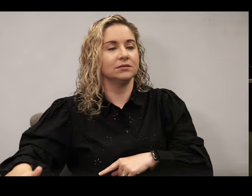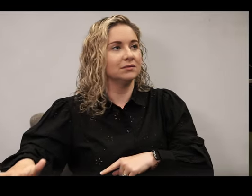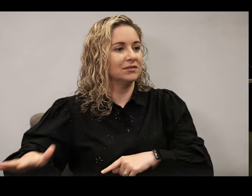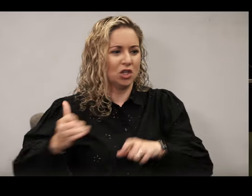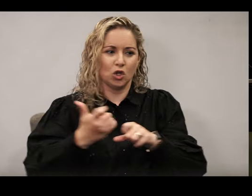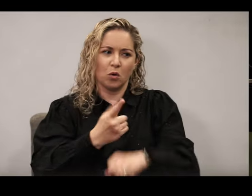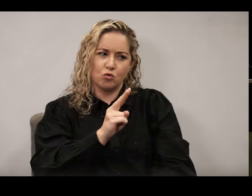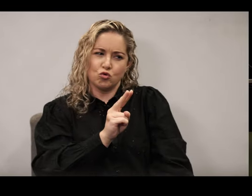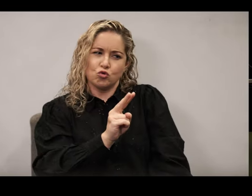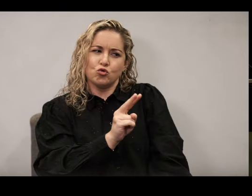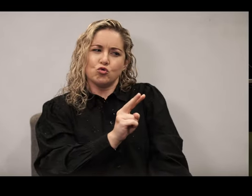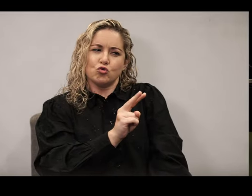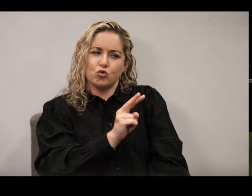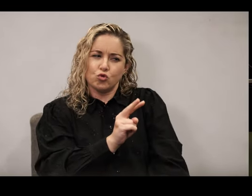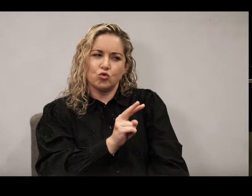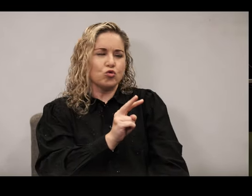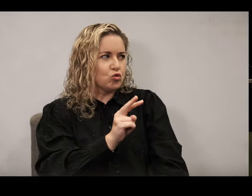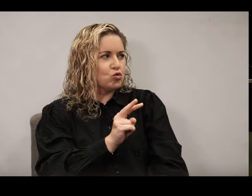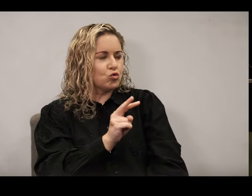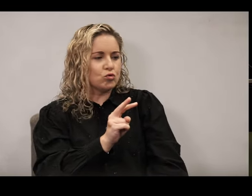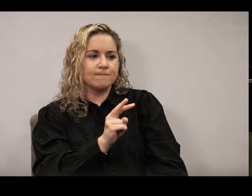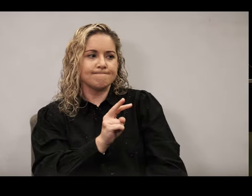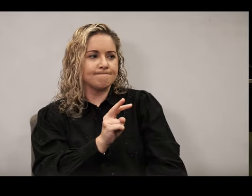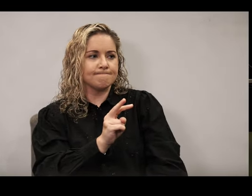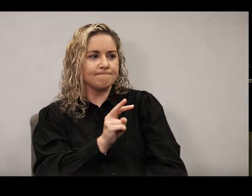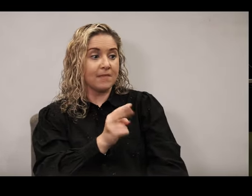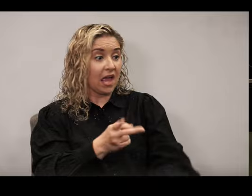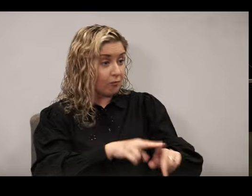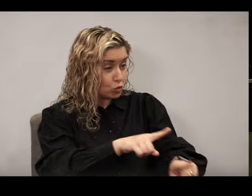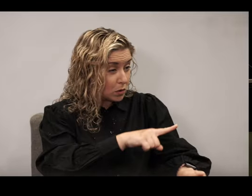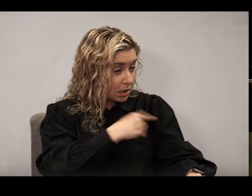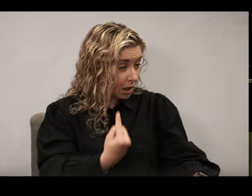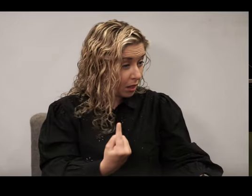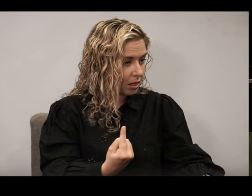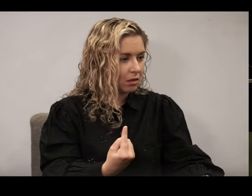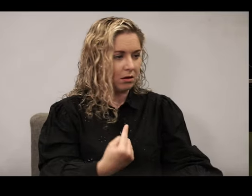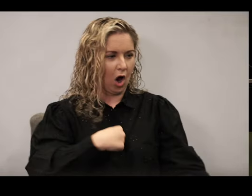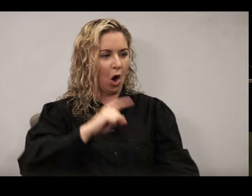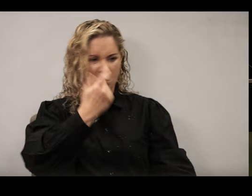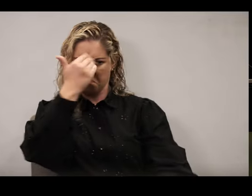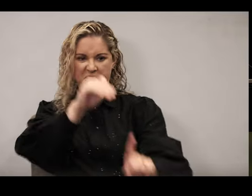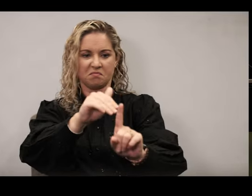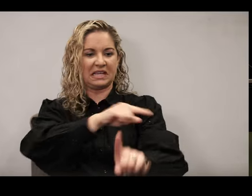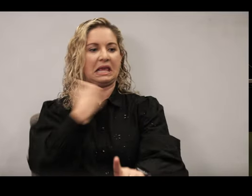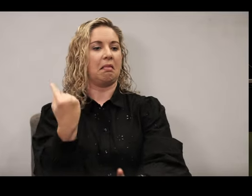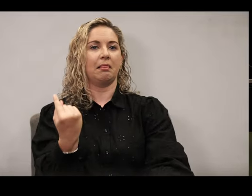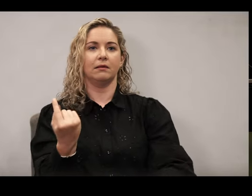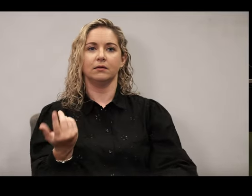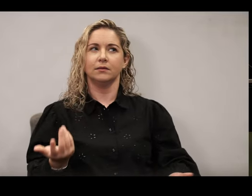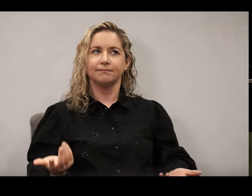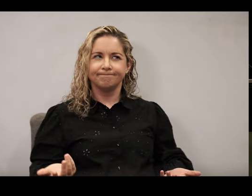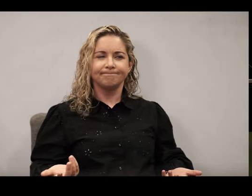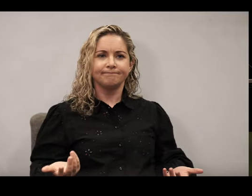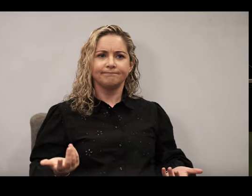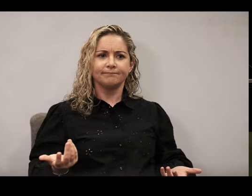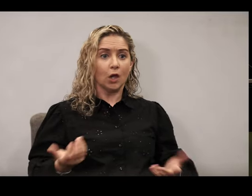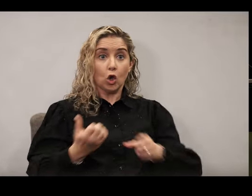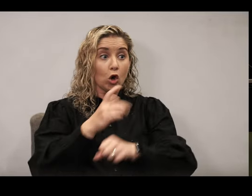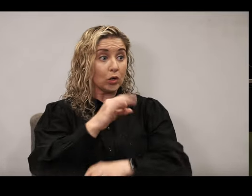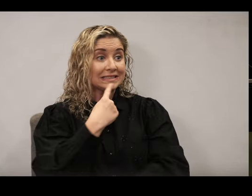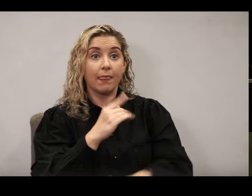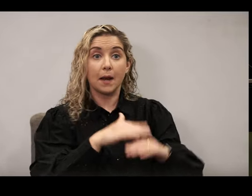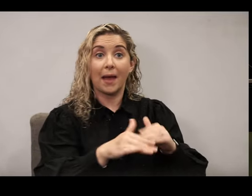mankind. Why is there to be justice, punishment, extreme punishment for the taking of a human life as opposed to an animal life?